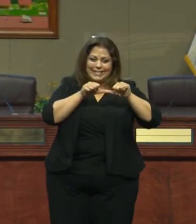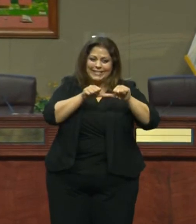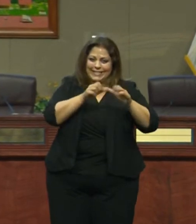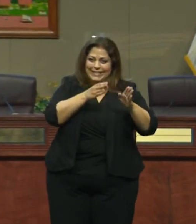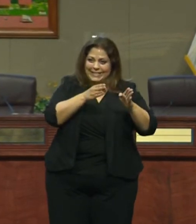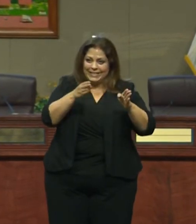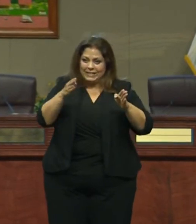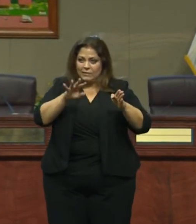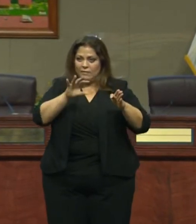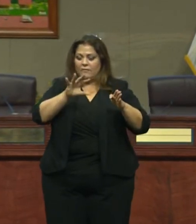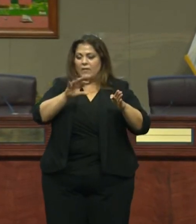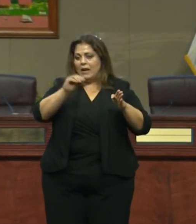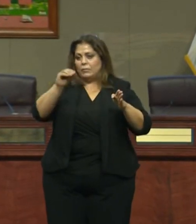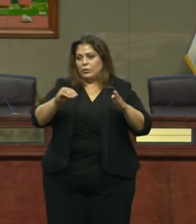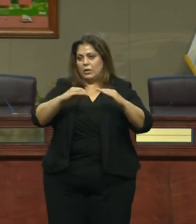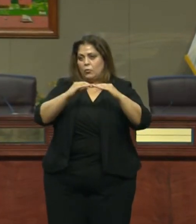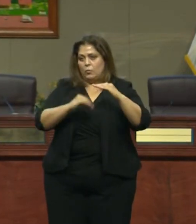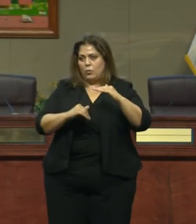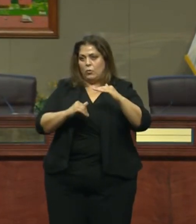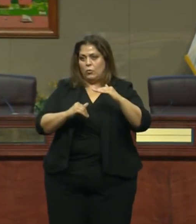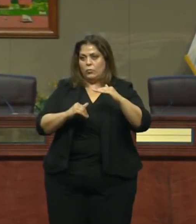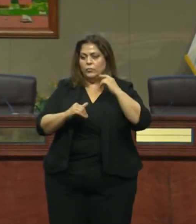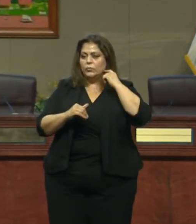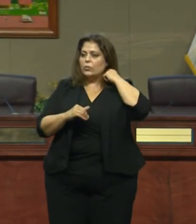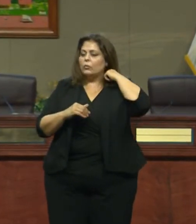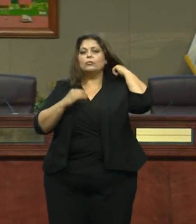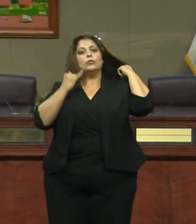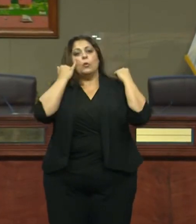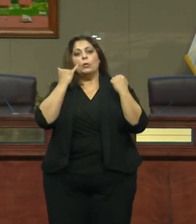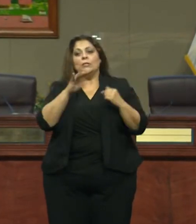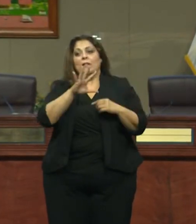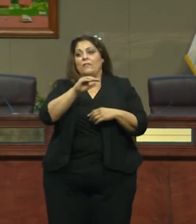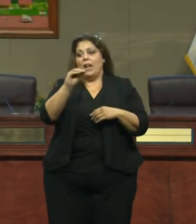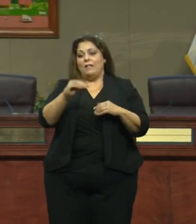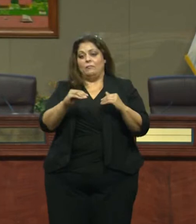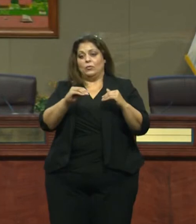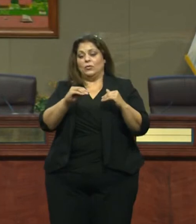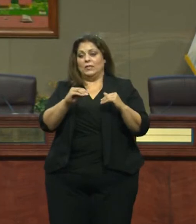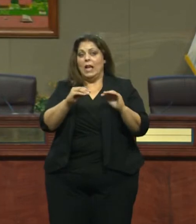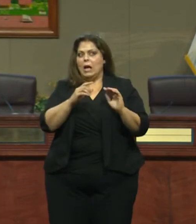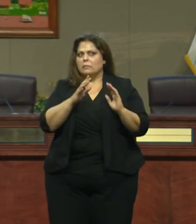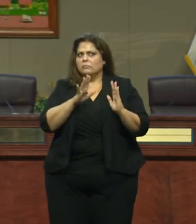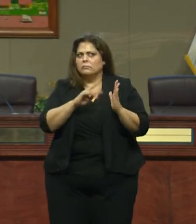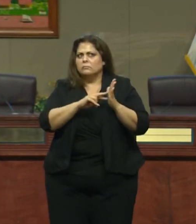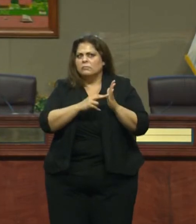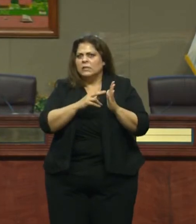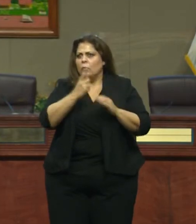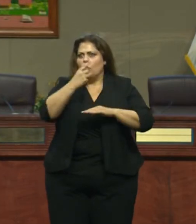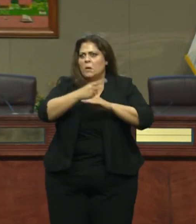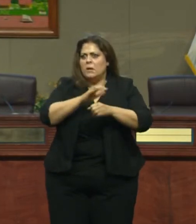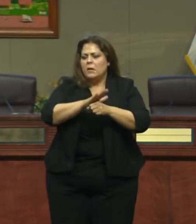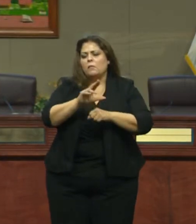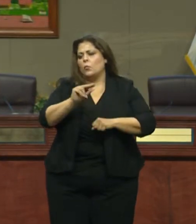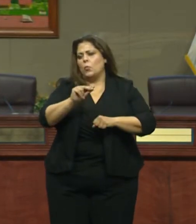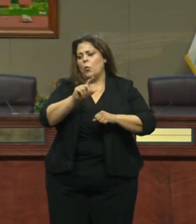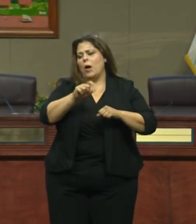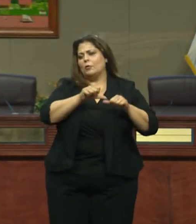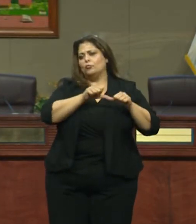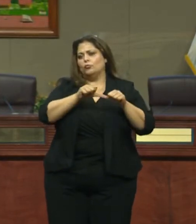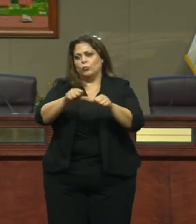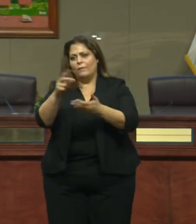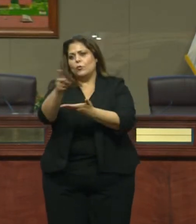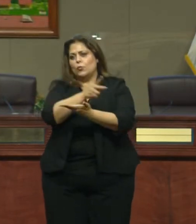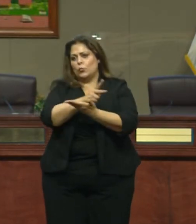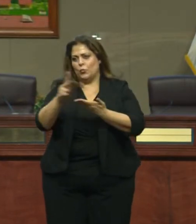5% or below. And so even if we get to 5%, it has to sustain itself for a couple of weeks. So